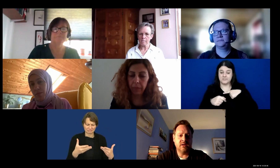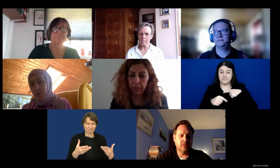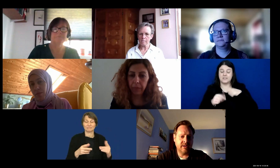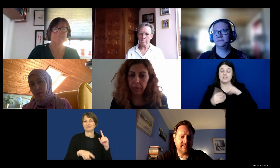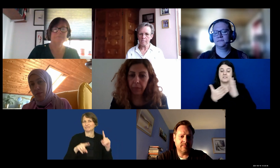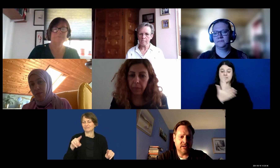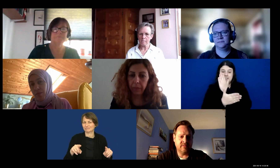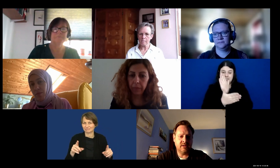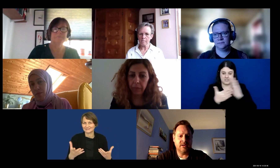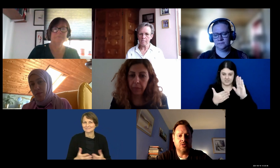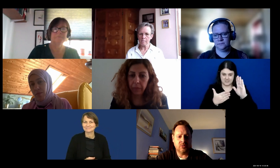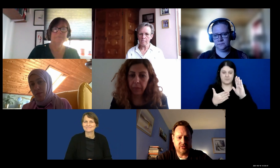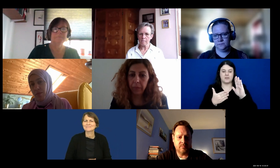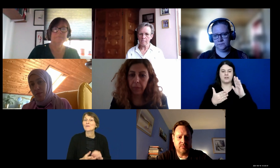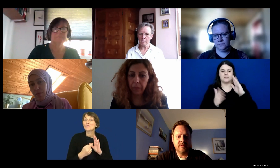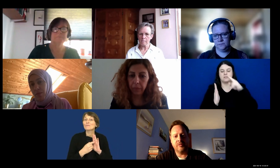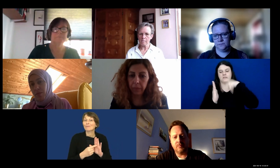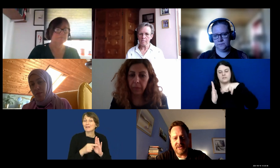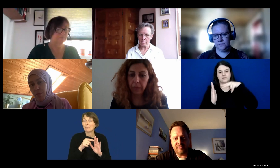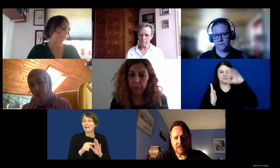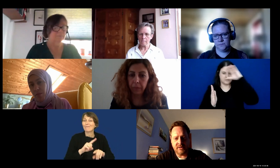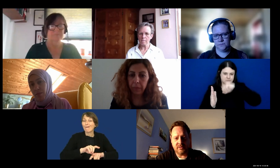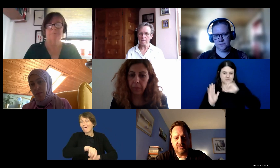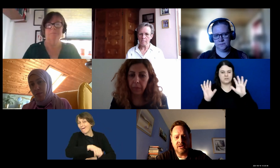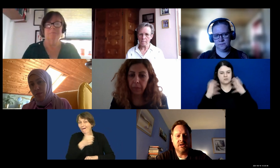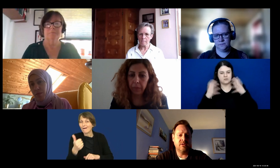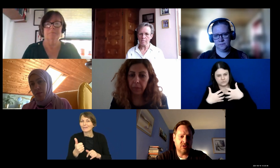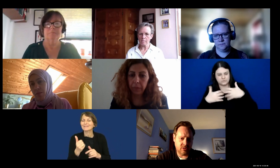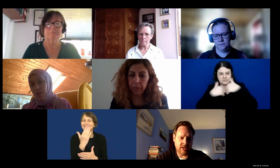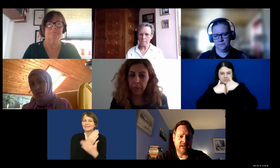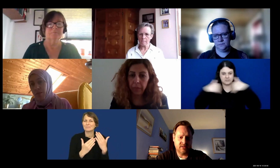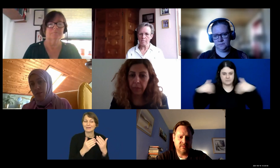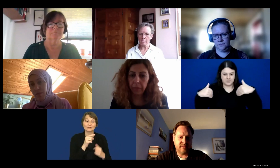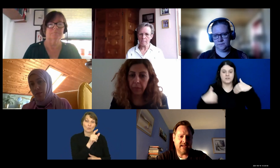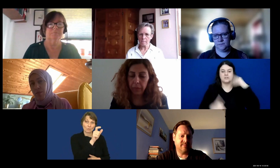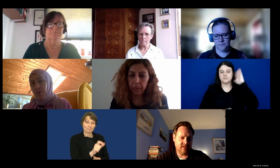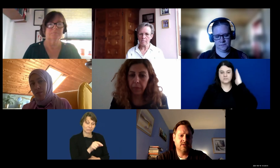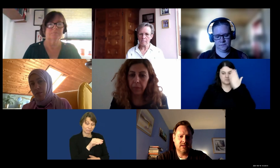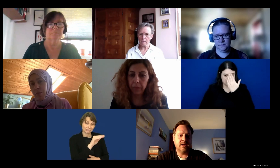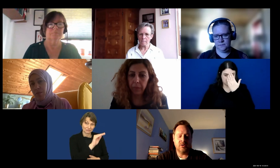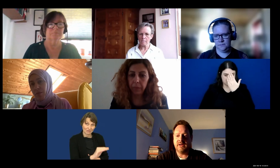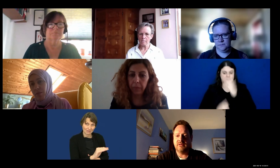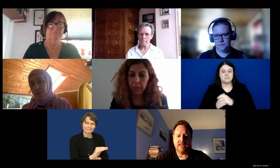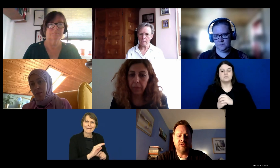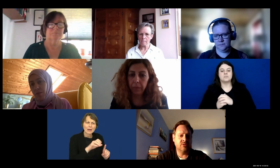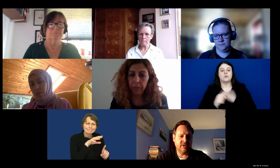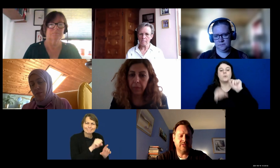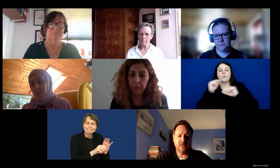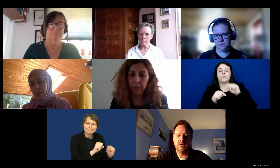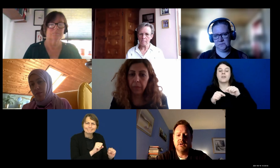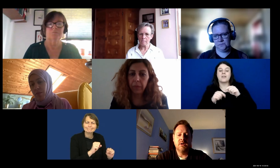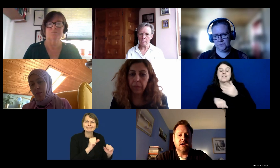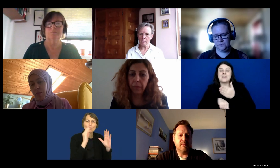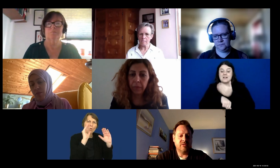like learning disability and autism from deafblindness in the early testing, early interventional